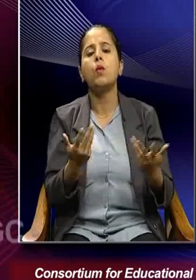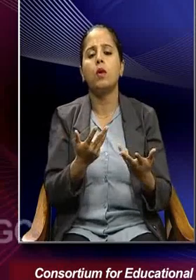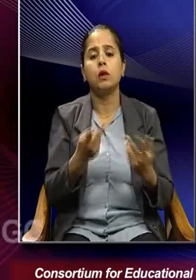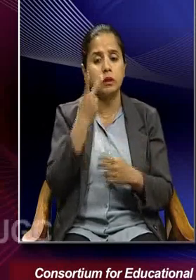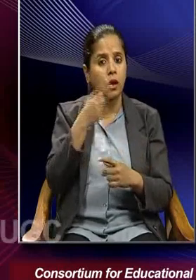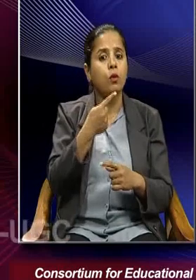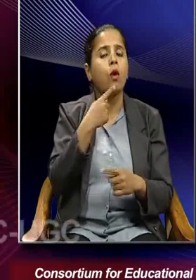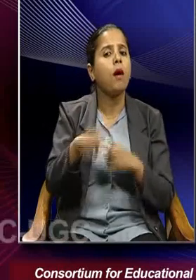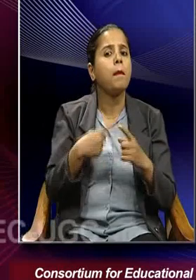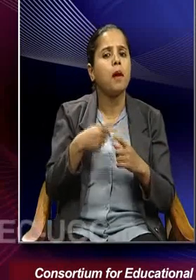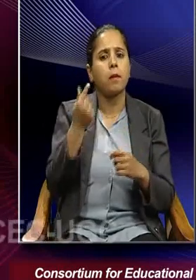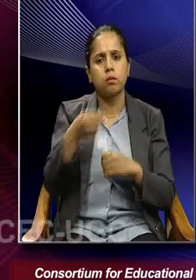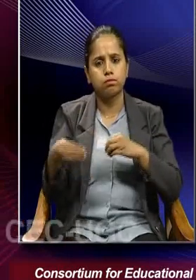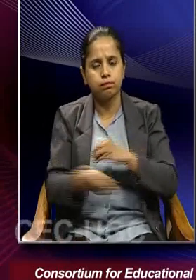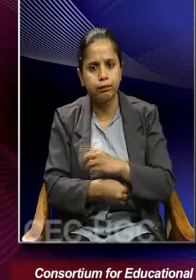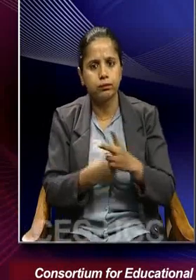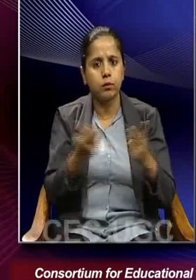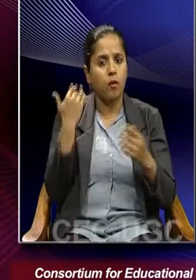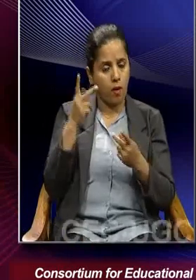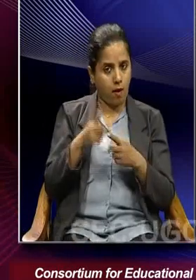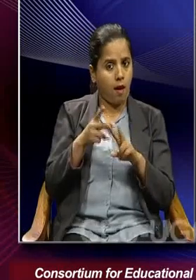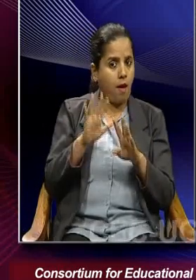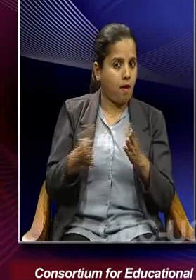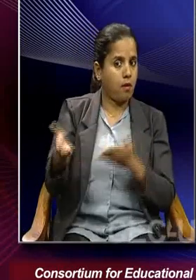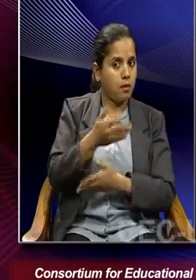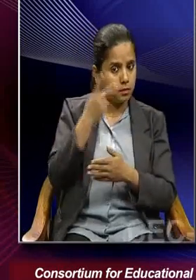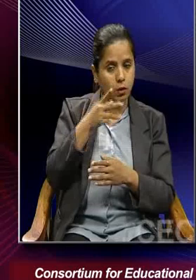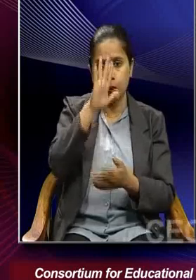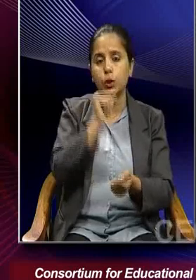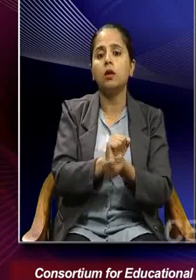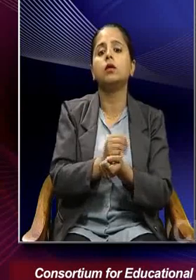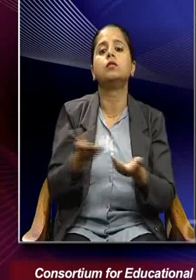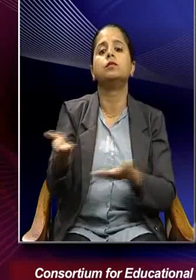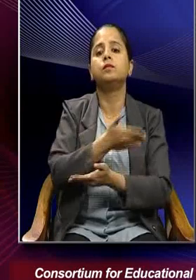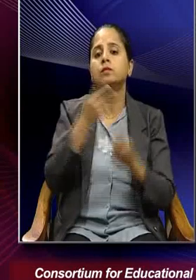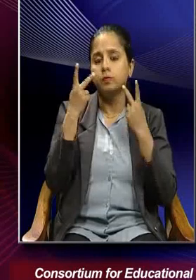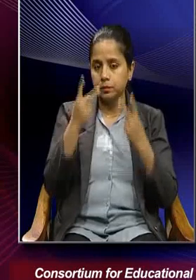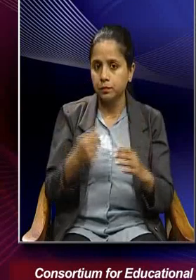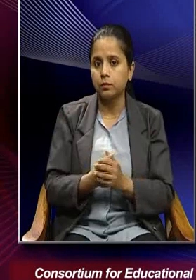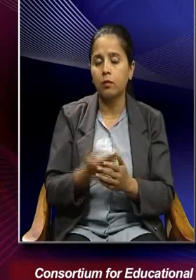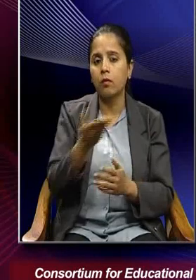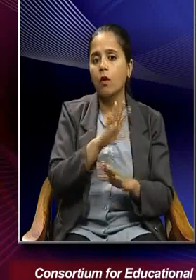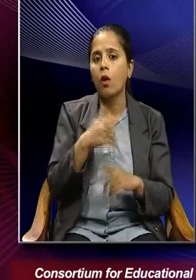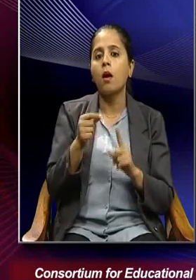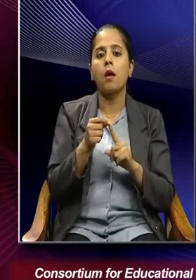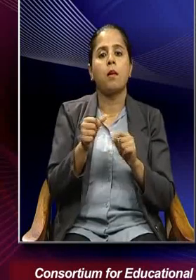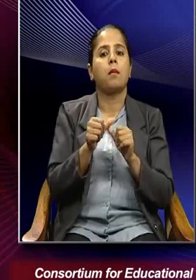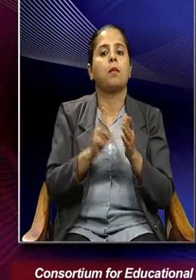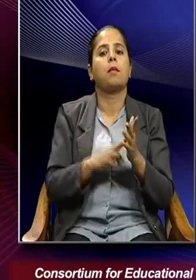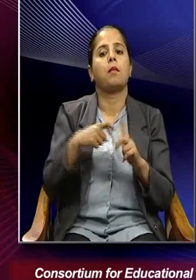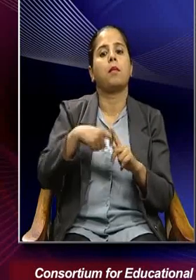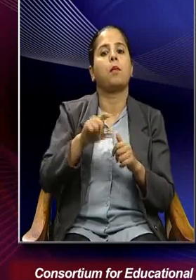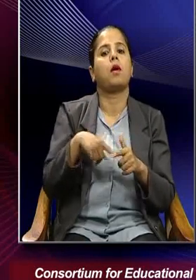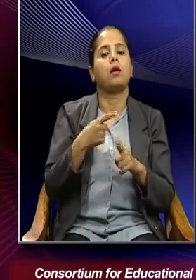of corruption which is there in the police, and that how Pankaj Dheer, who is a